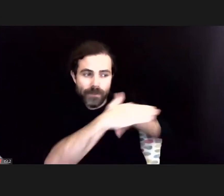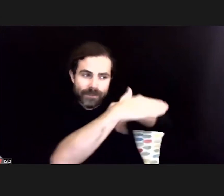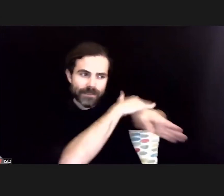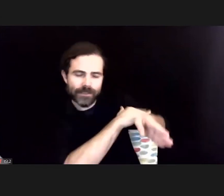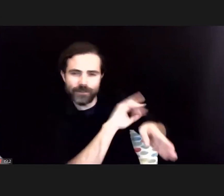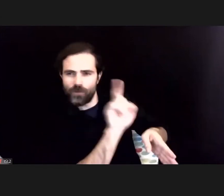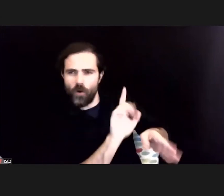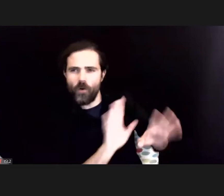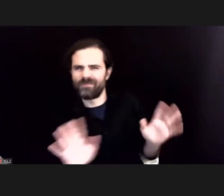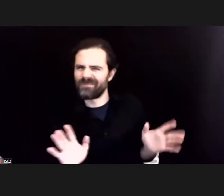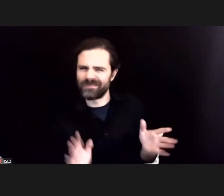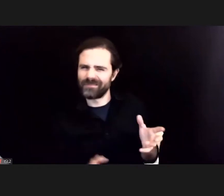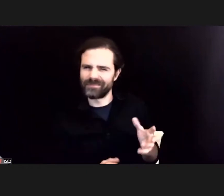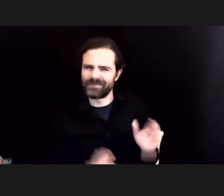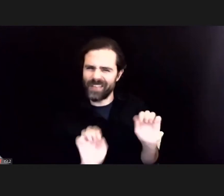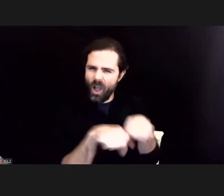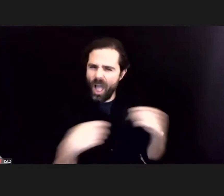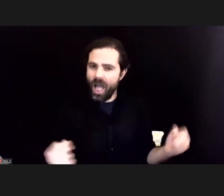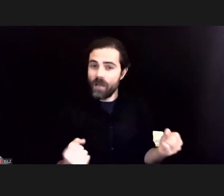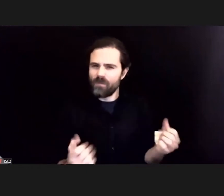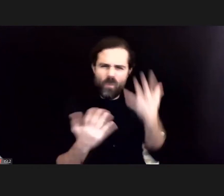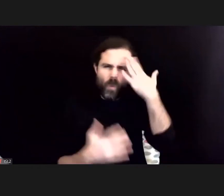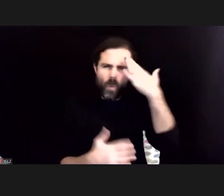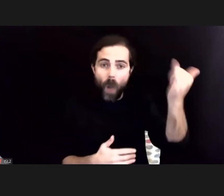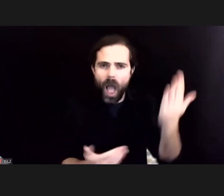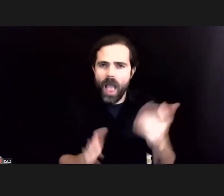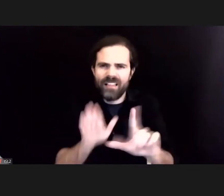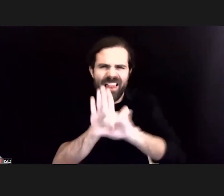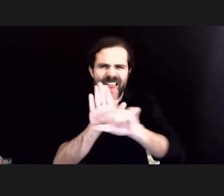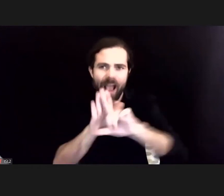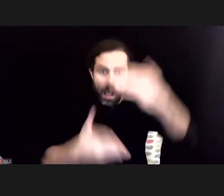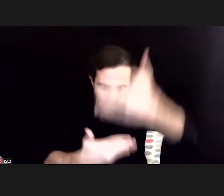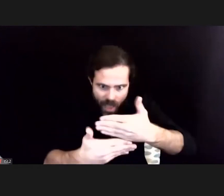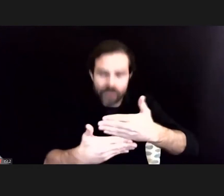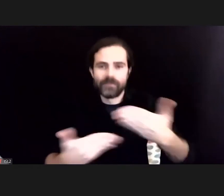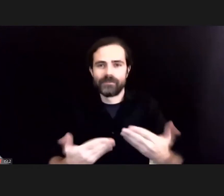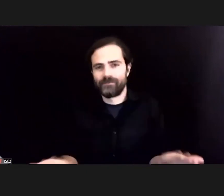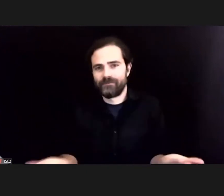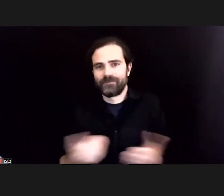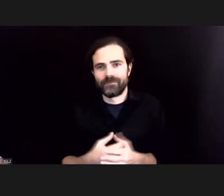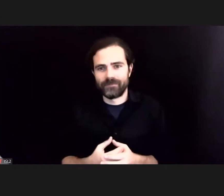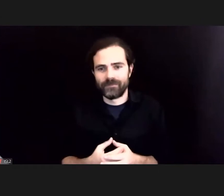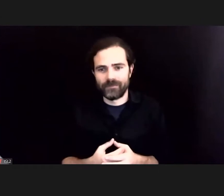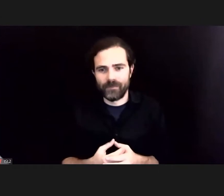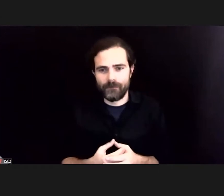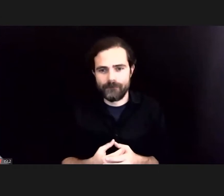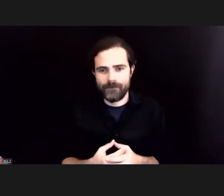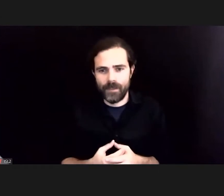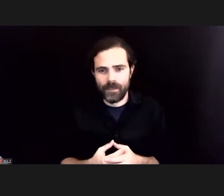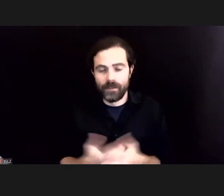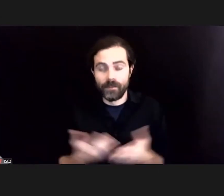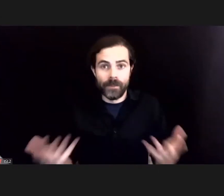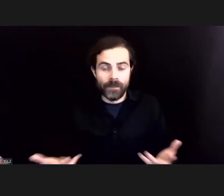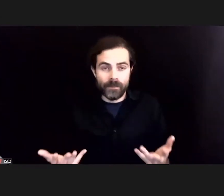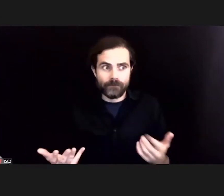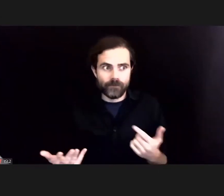and administrative barriers. But a previous barrier is precisely to find the most suitable piece of assistive technology. And I